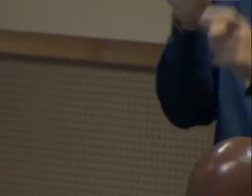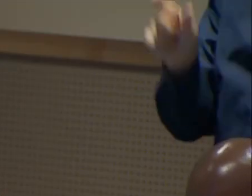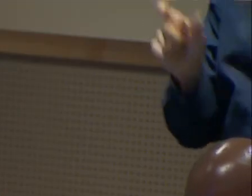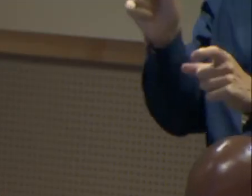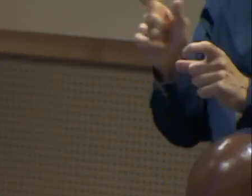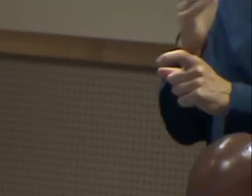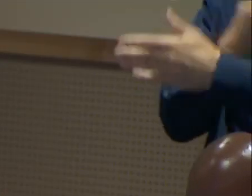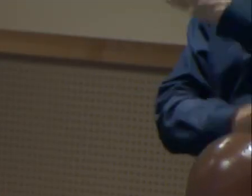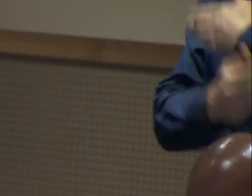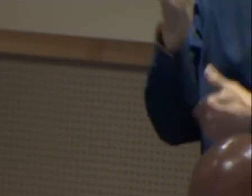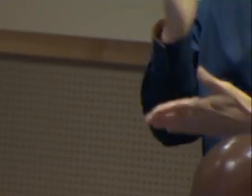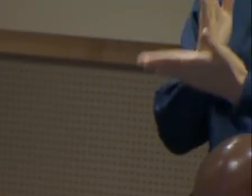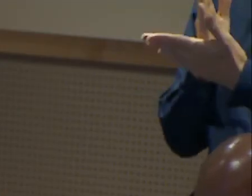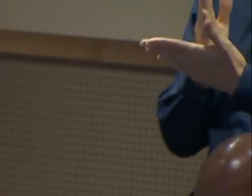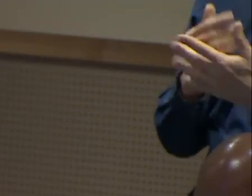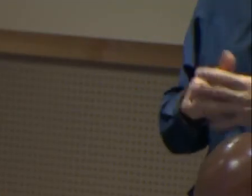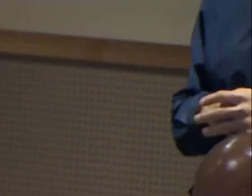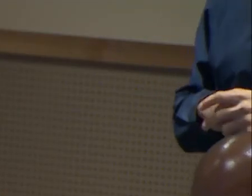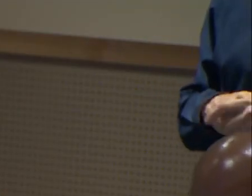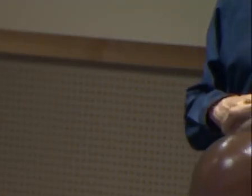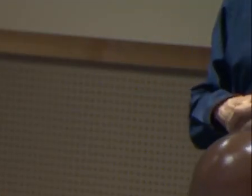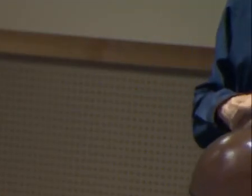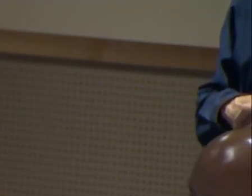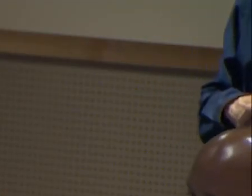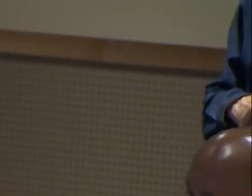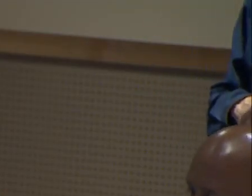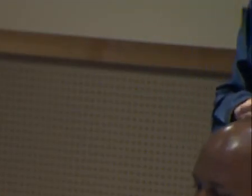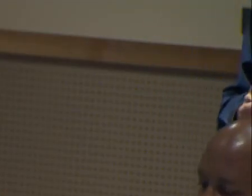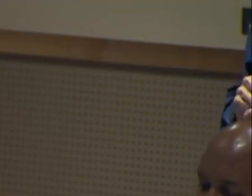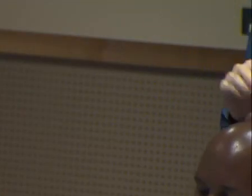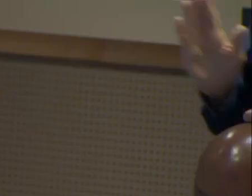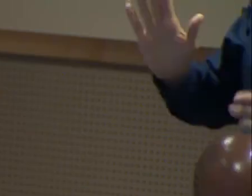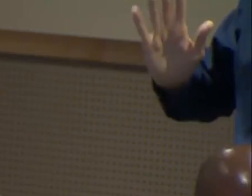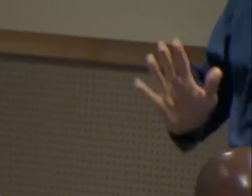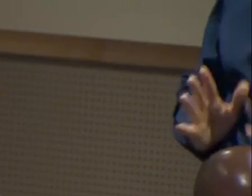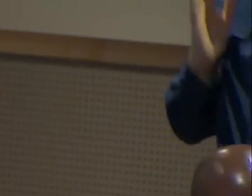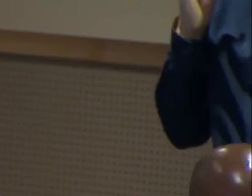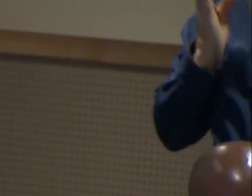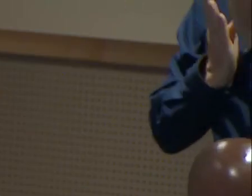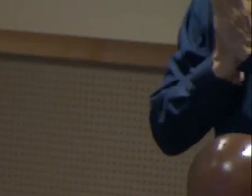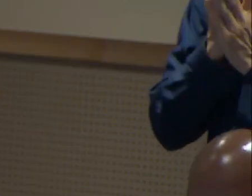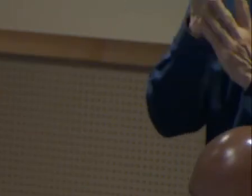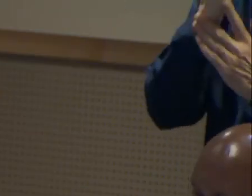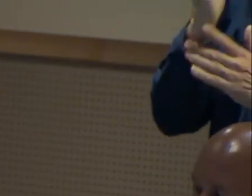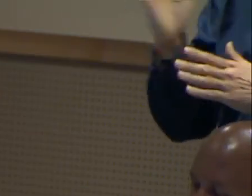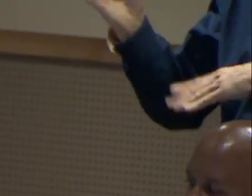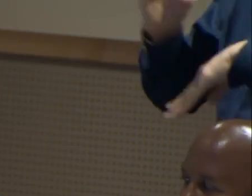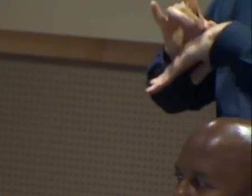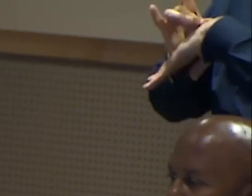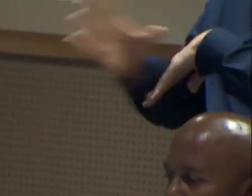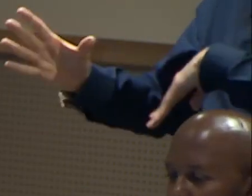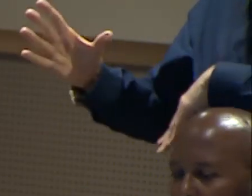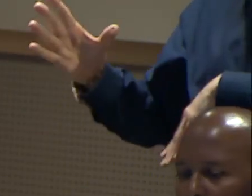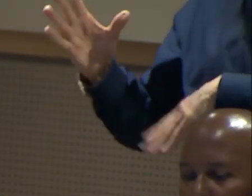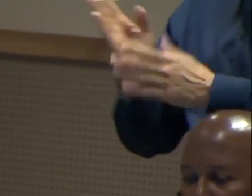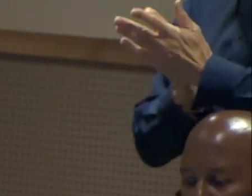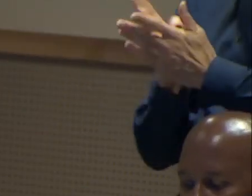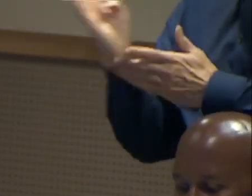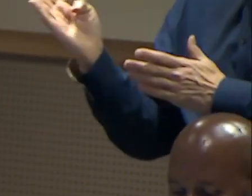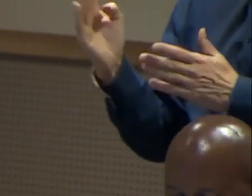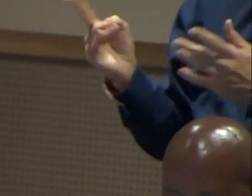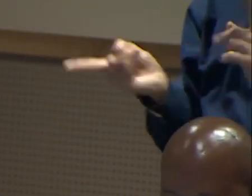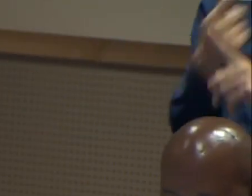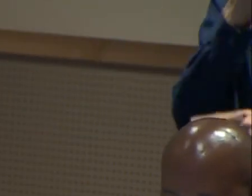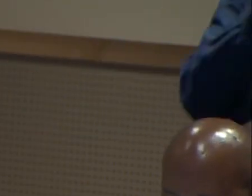persons with lived experience, with professional experience in the field. However, the main thing we'll be focusing on is